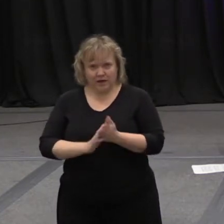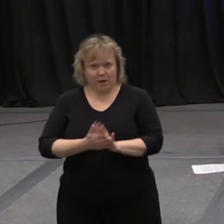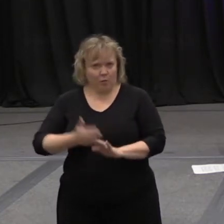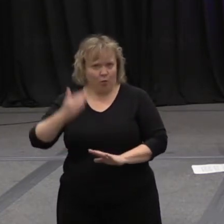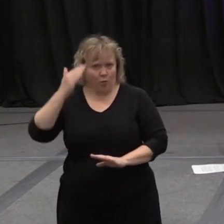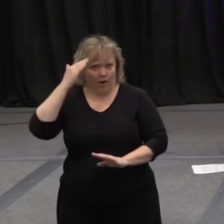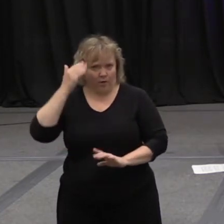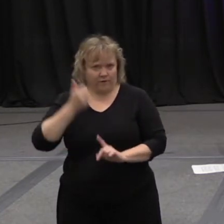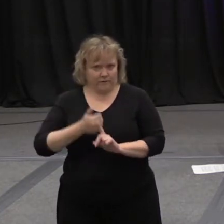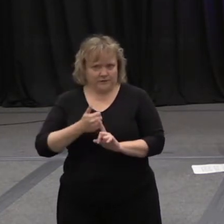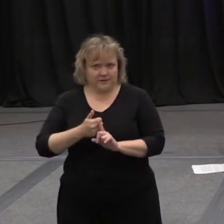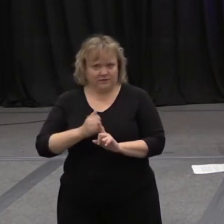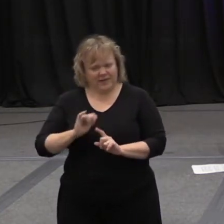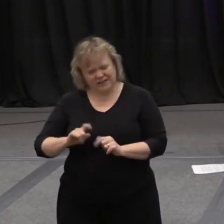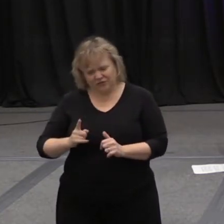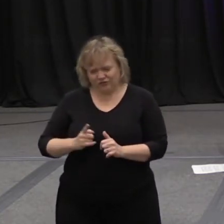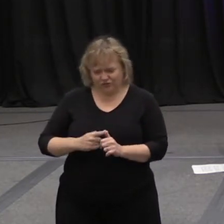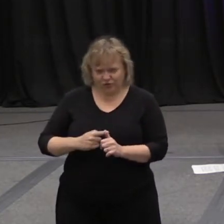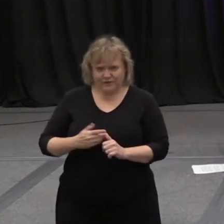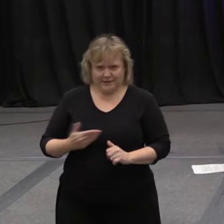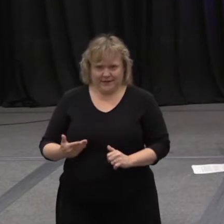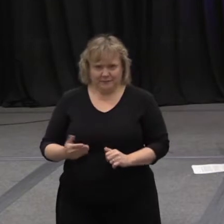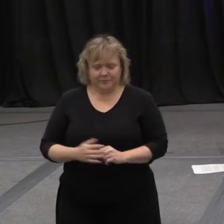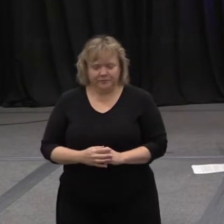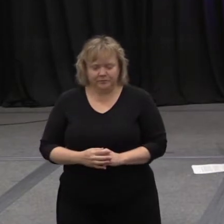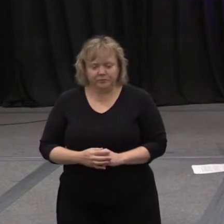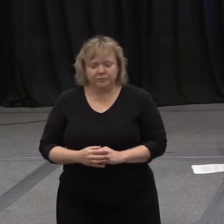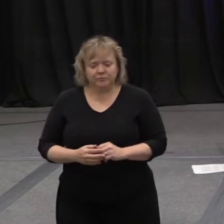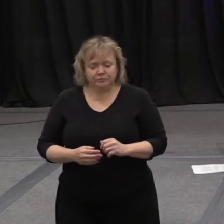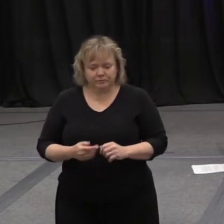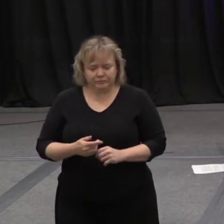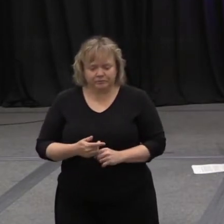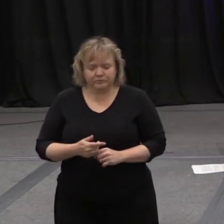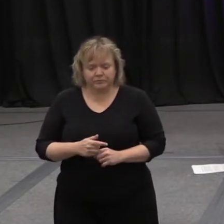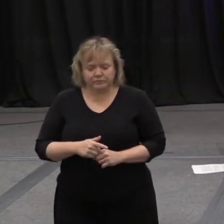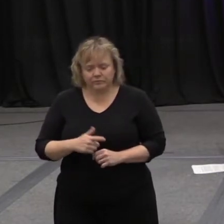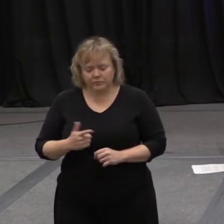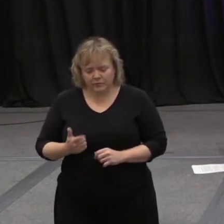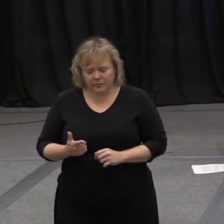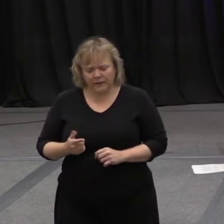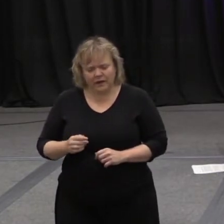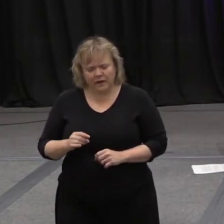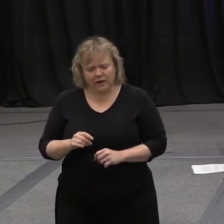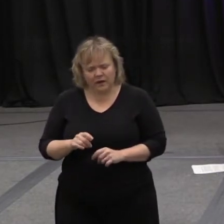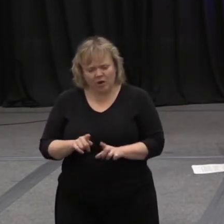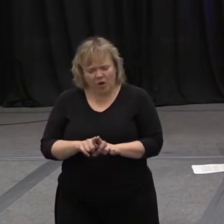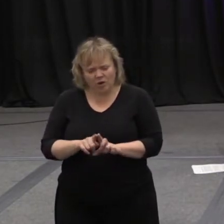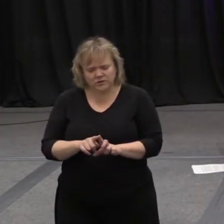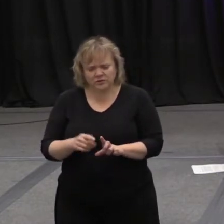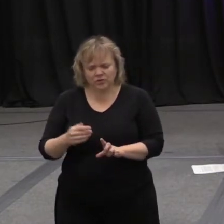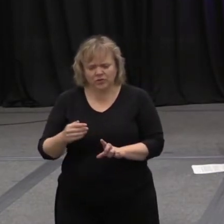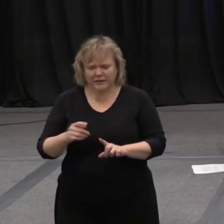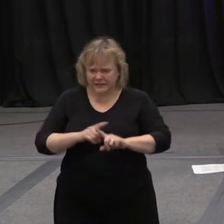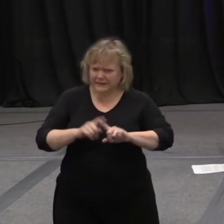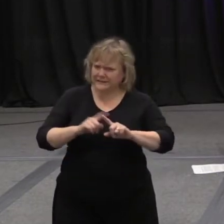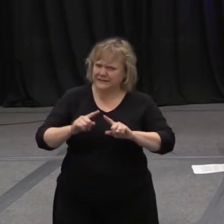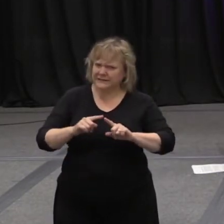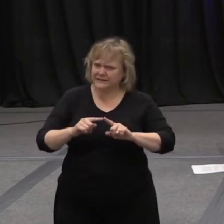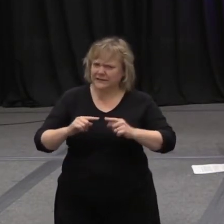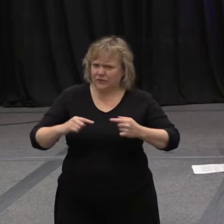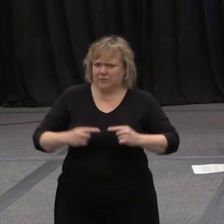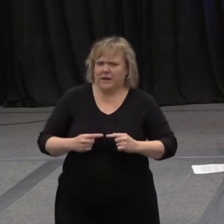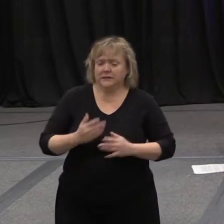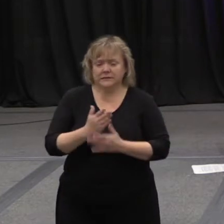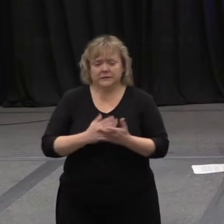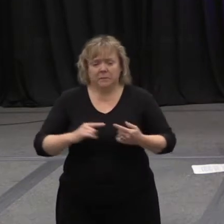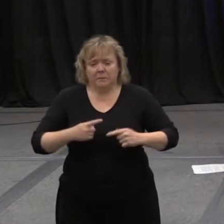is a first step. And there's lots of pain that's a whole lot easier, like emotional pain or psychic pain, that's